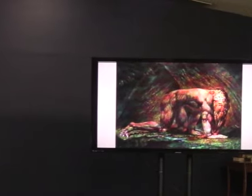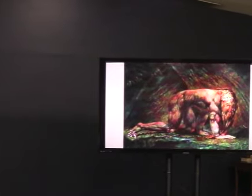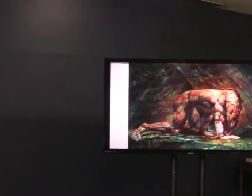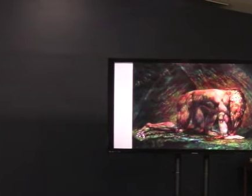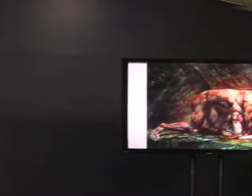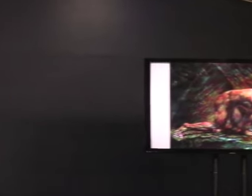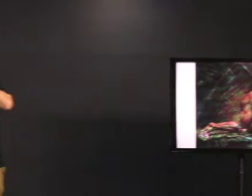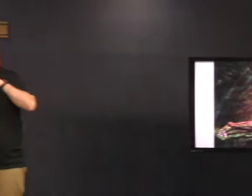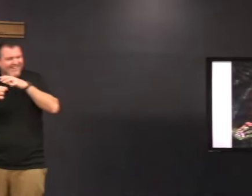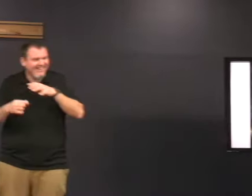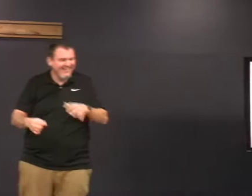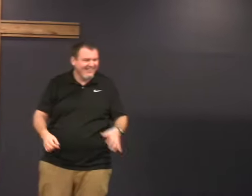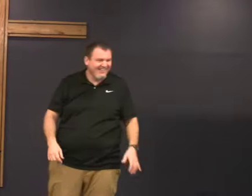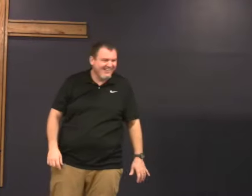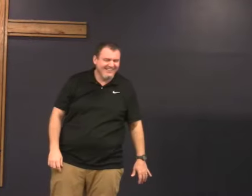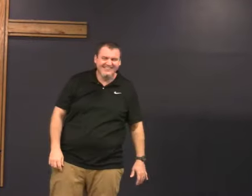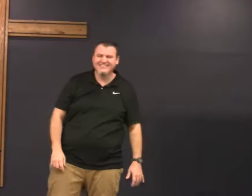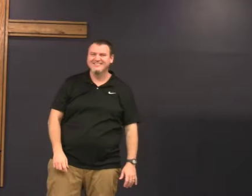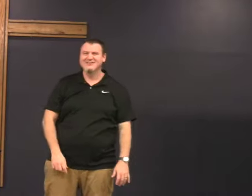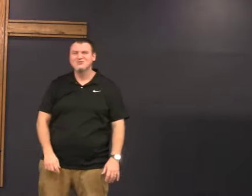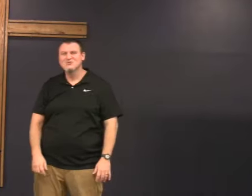Yeah. He's big in his claws.